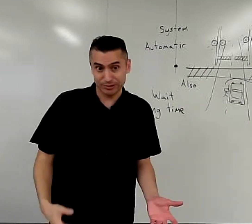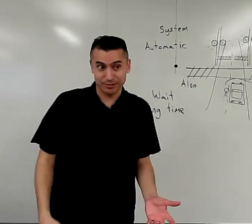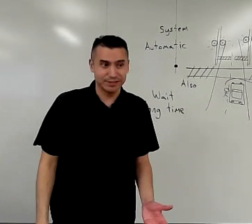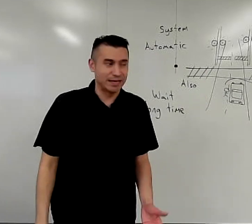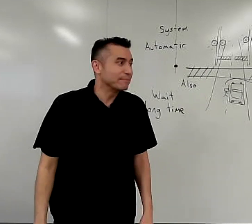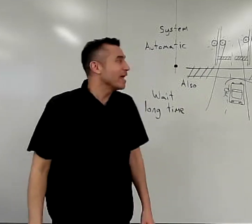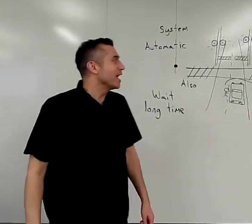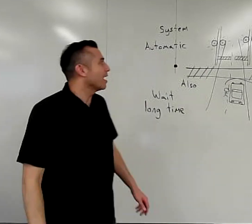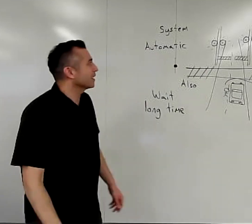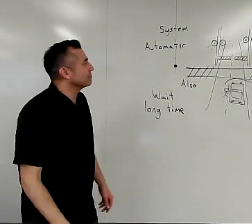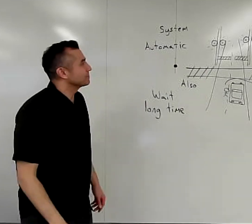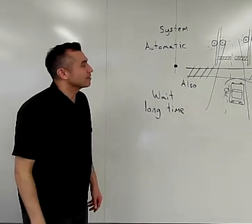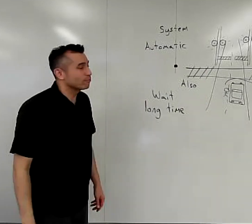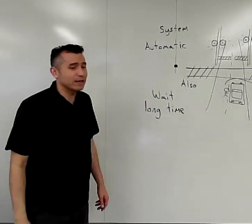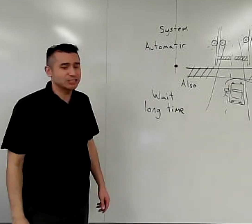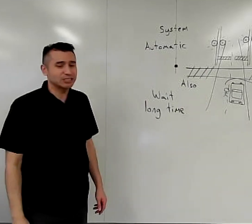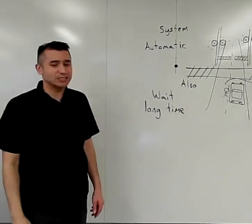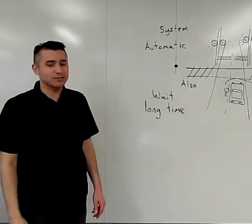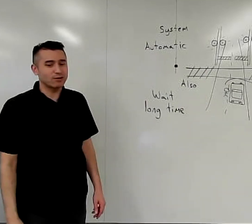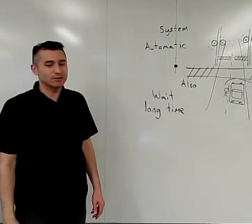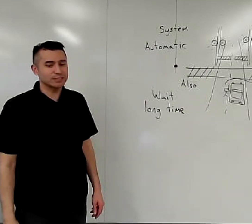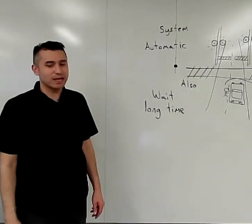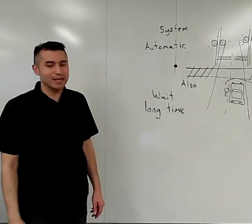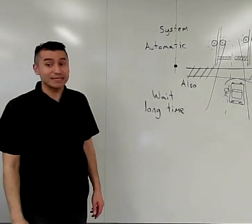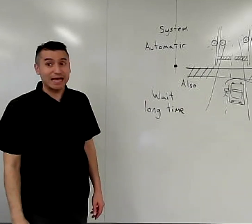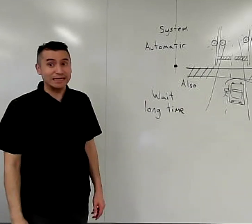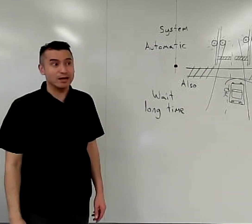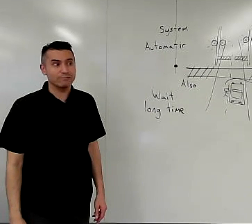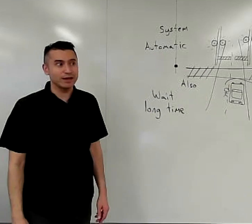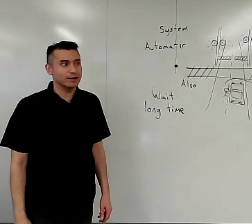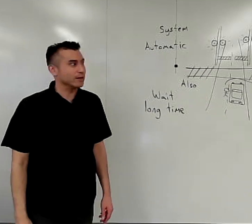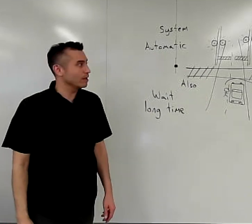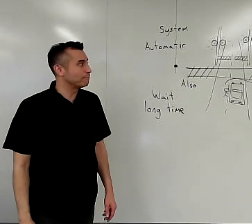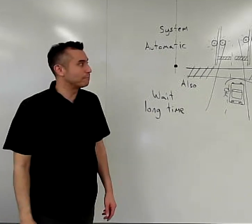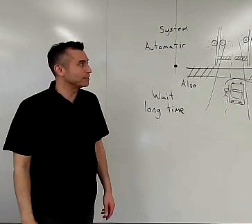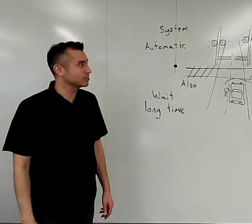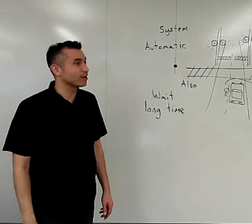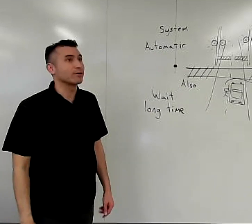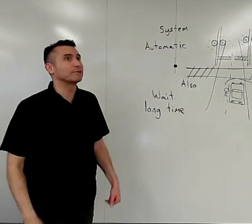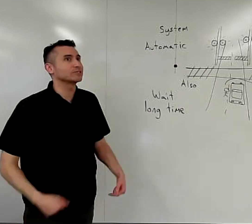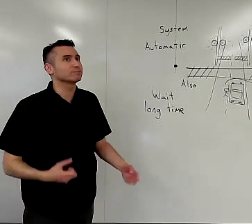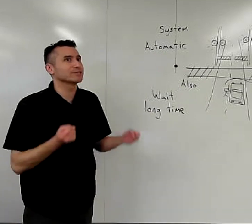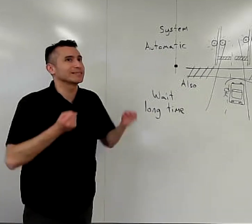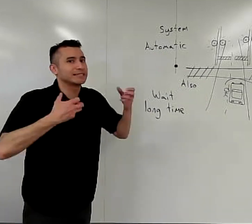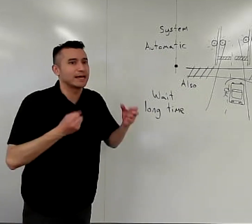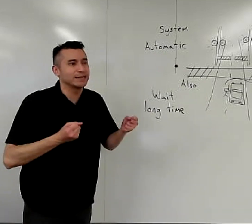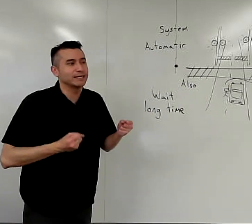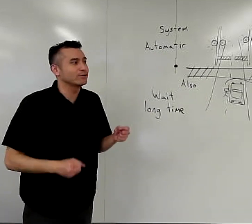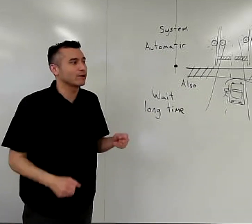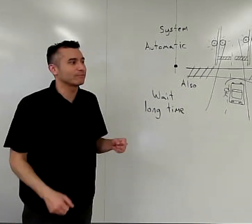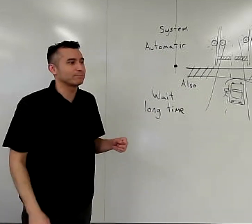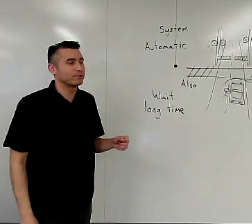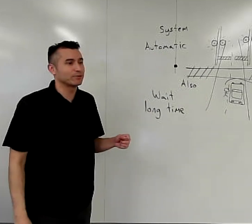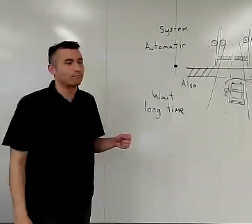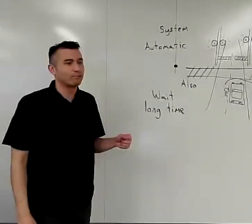words. There. All right. Questions on signs. I did not write a bunch of the words that I signed. I did not write up on the